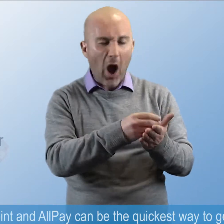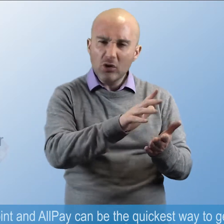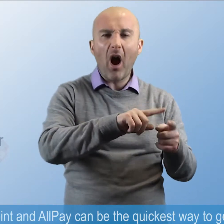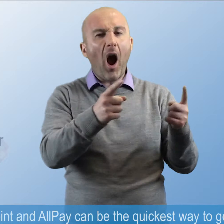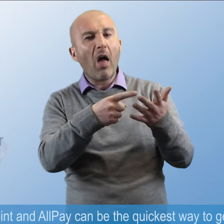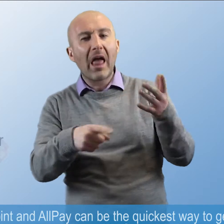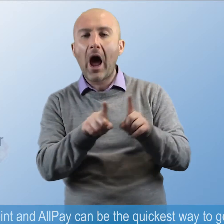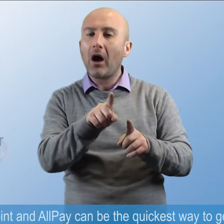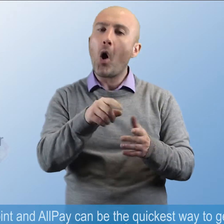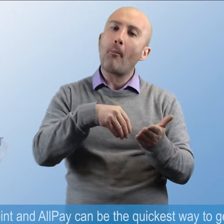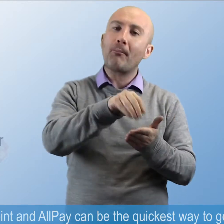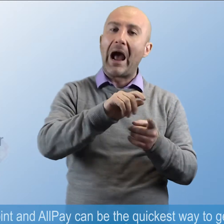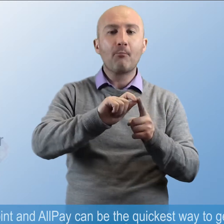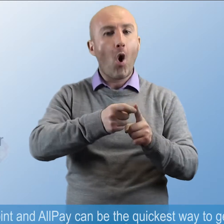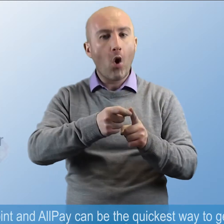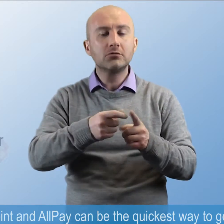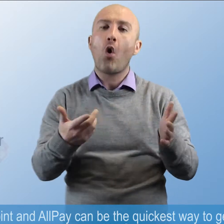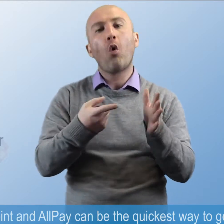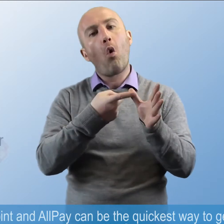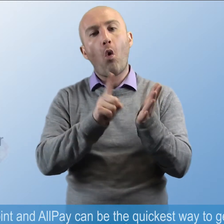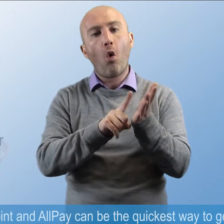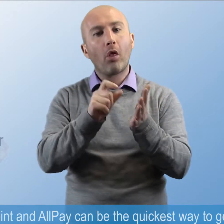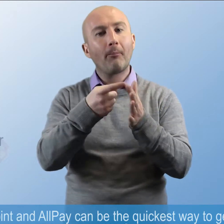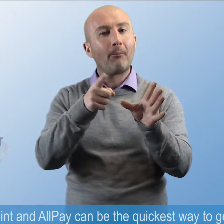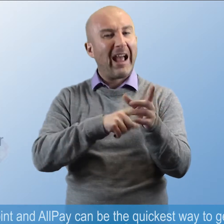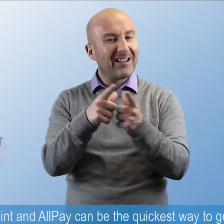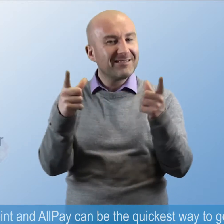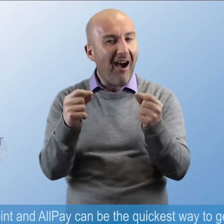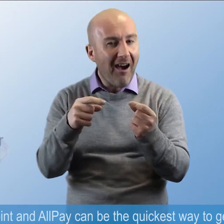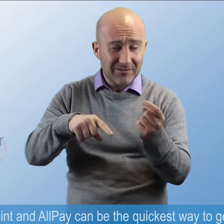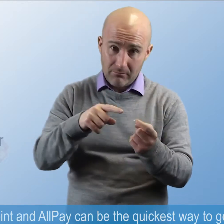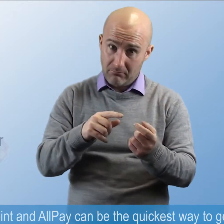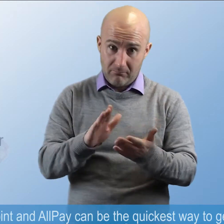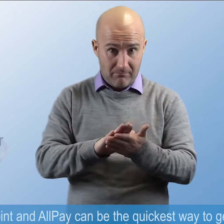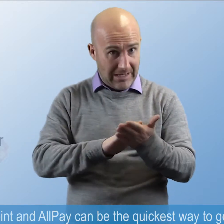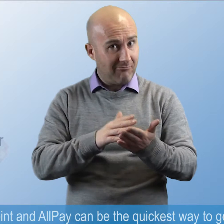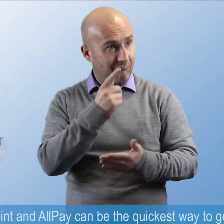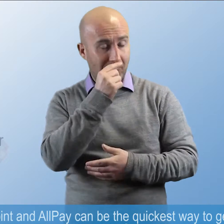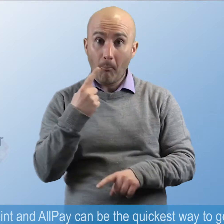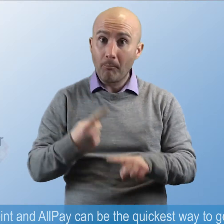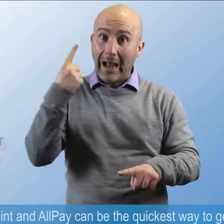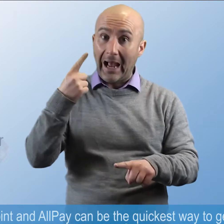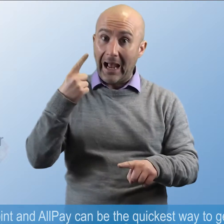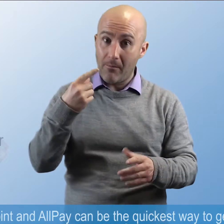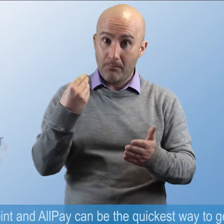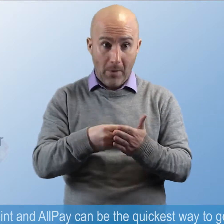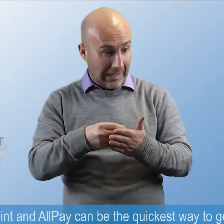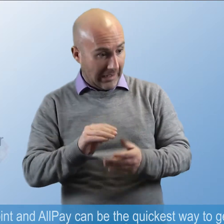Cash substitutes, like PayPoint and AllPay, can be the quickest way to get cash to people without them having to travel